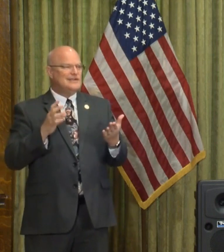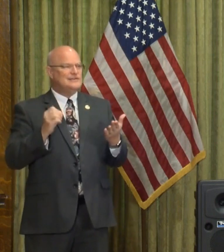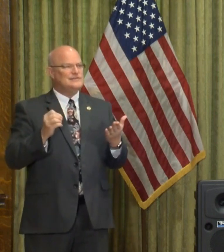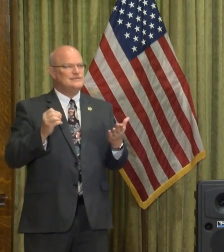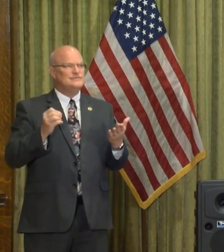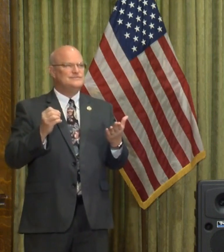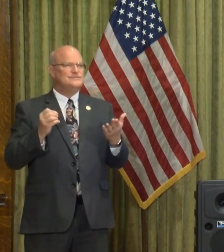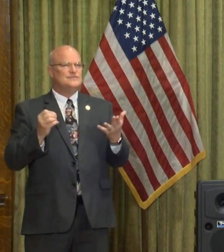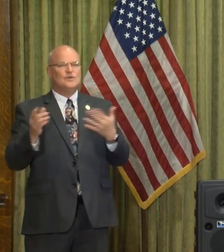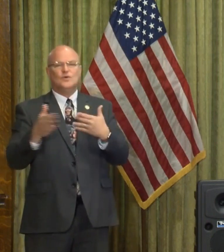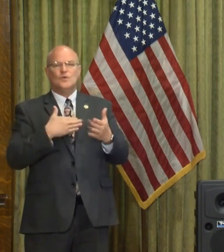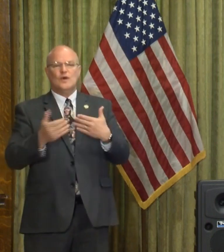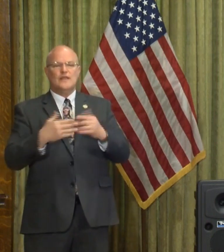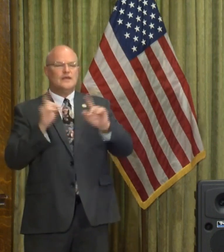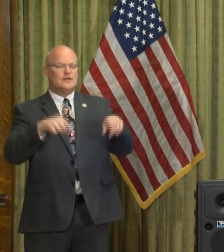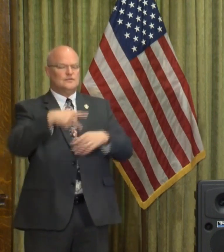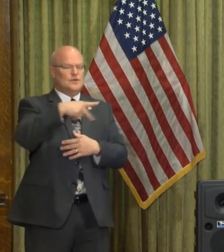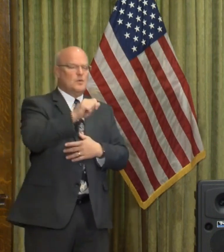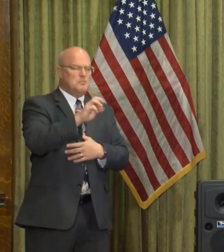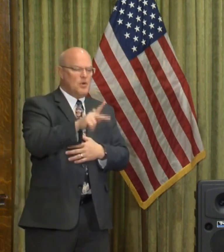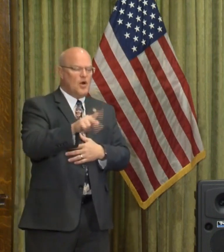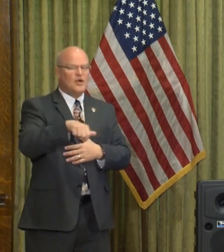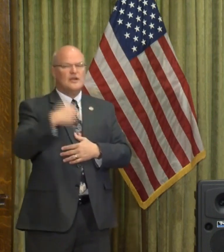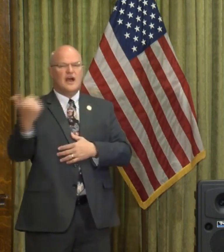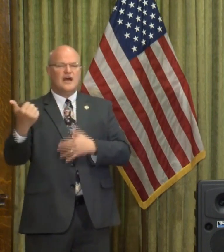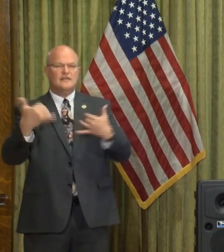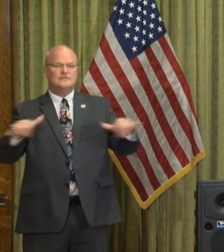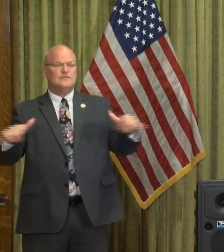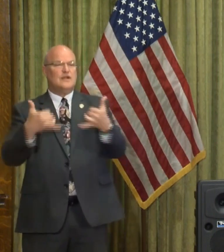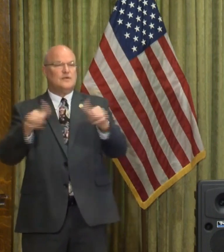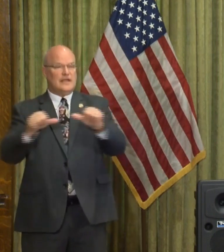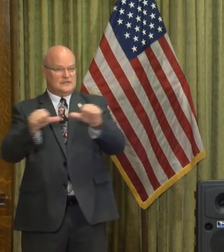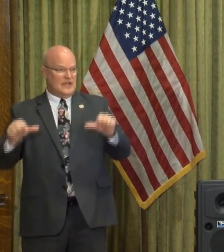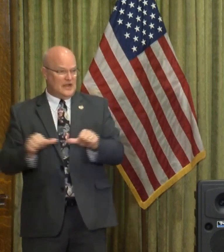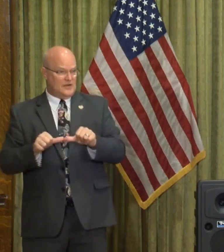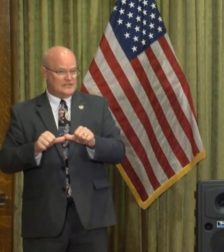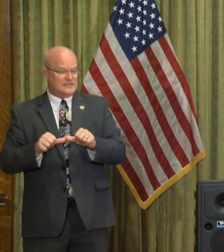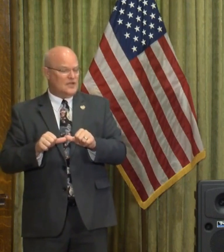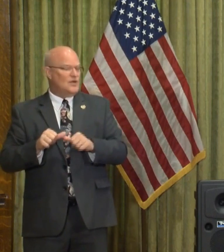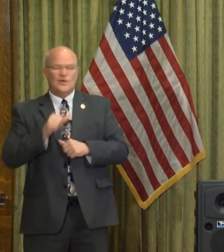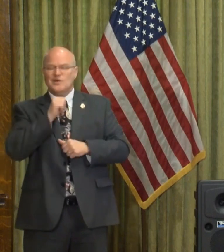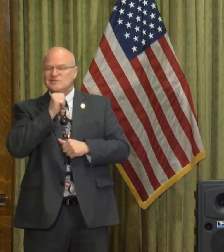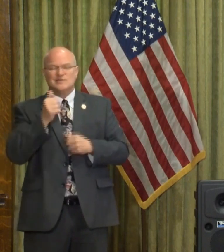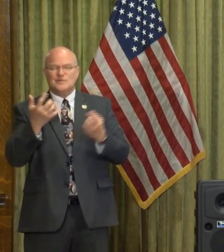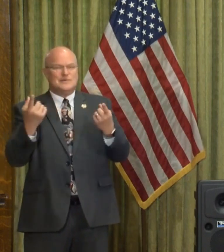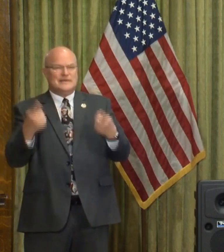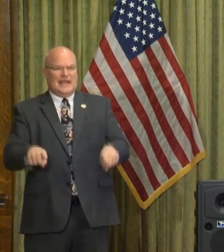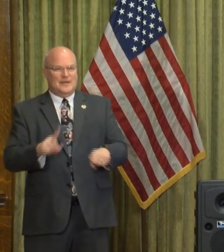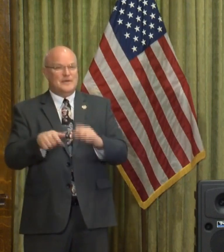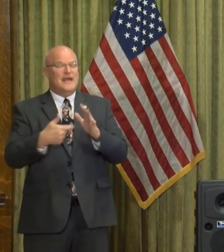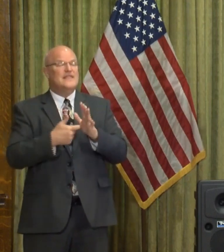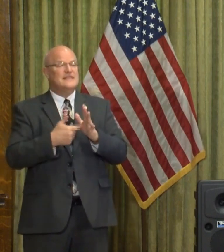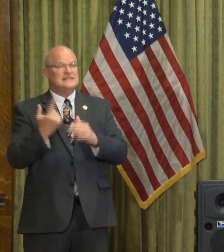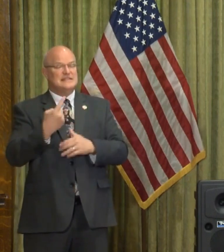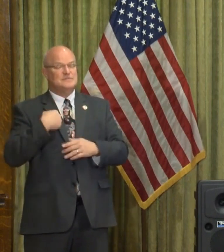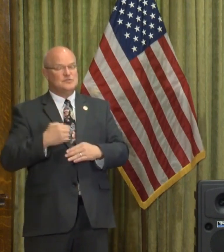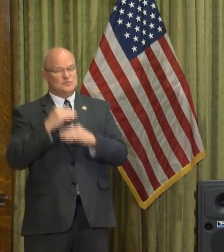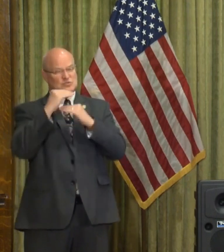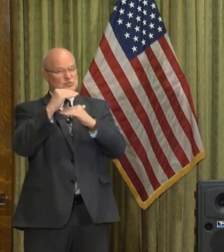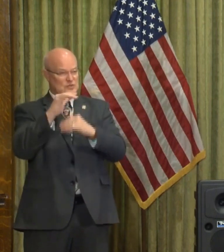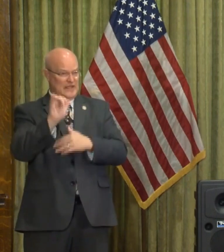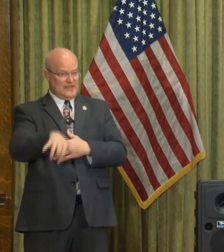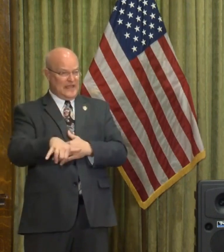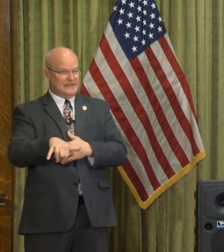here, to, whether they go to a park or other recreational purposes. That's what we don't want to have happen. And this is a measure